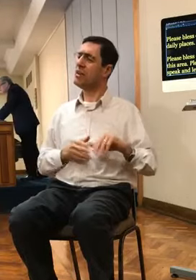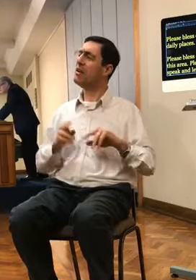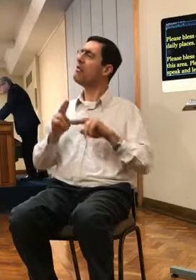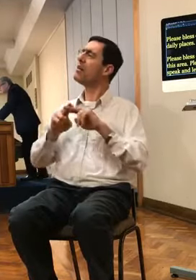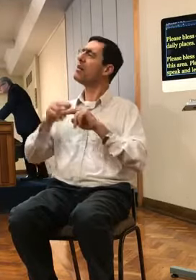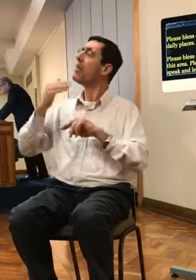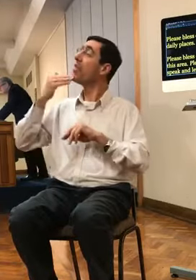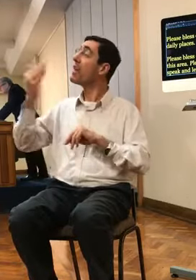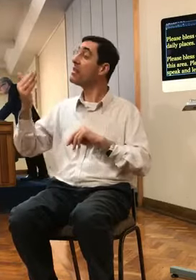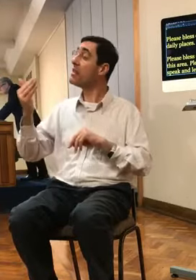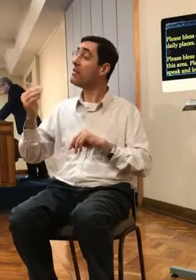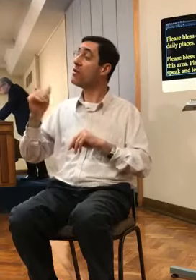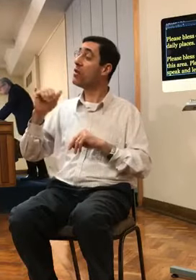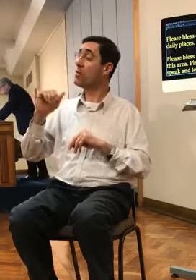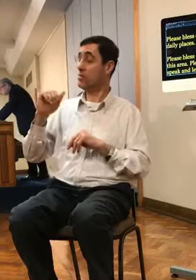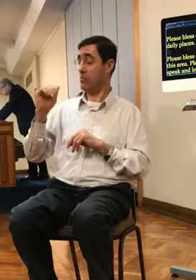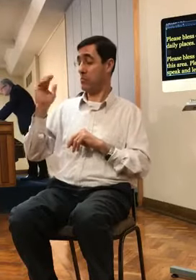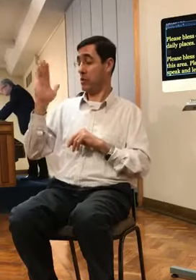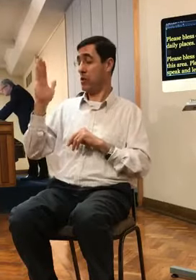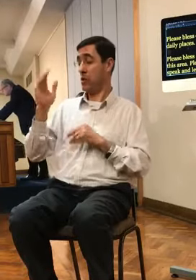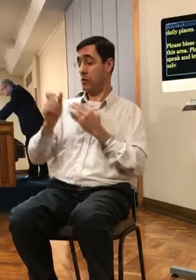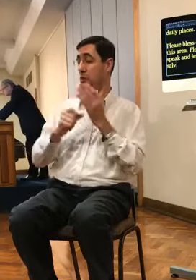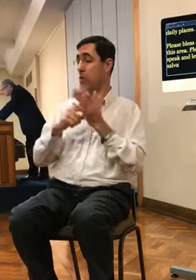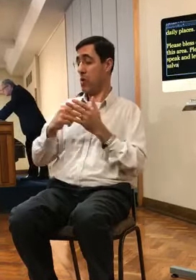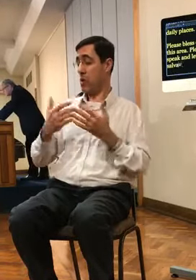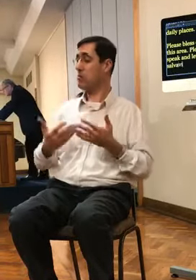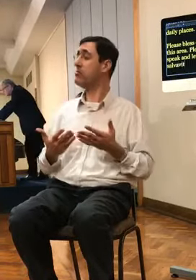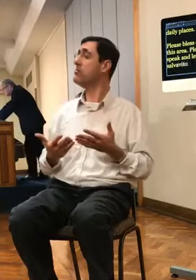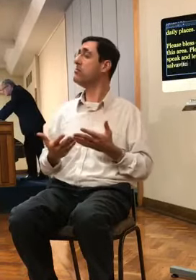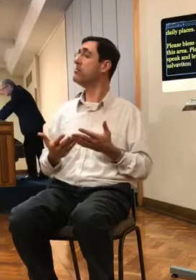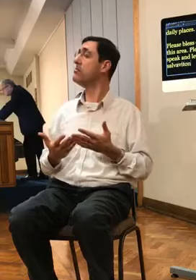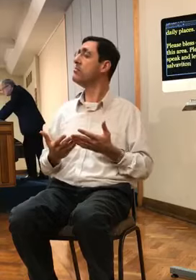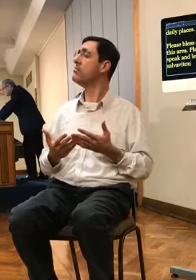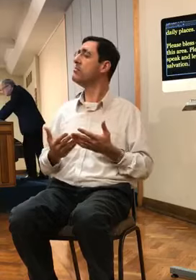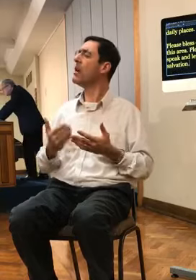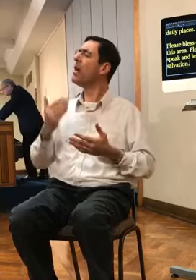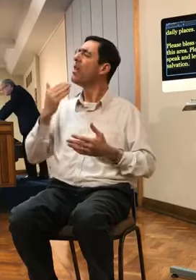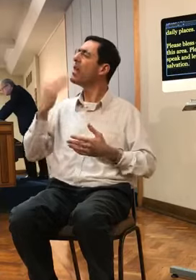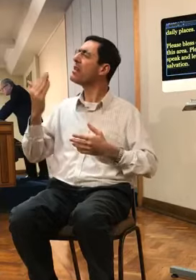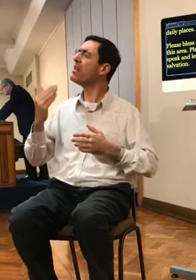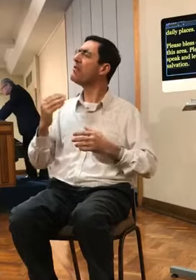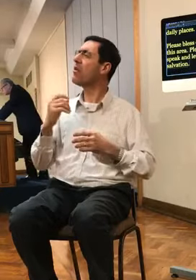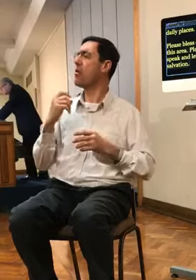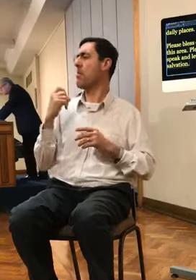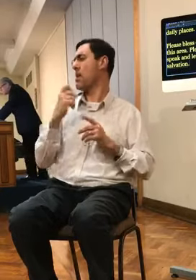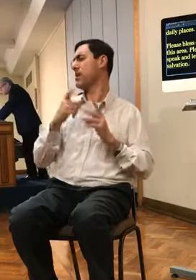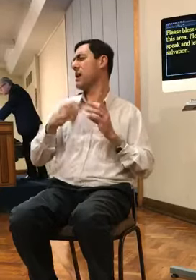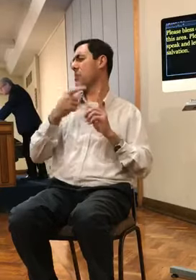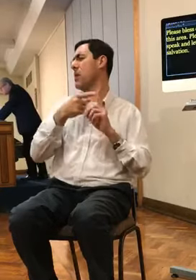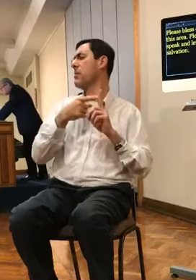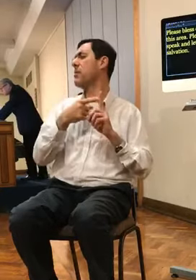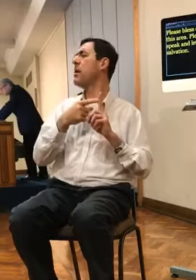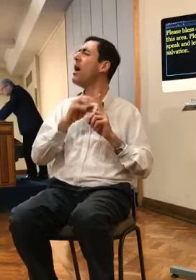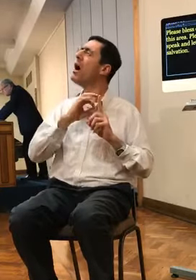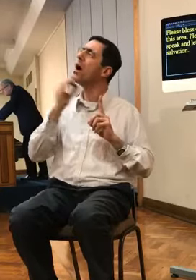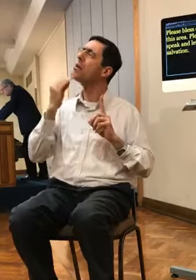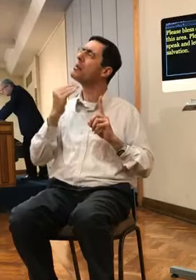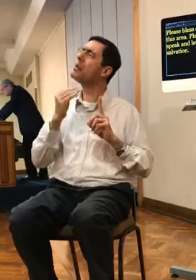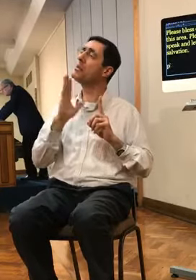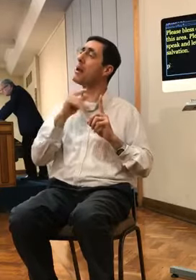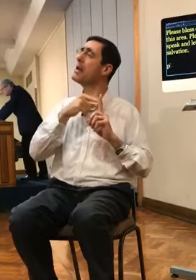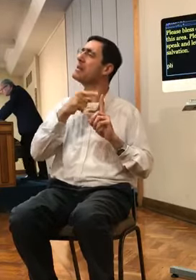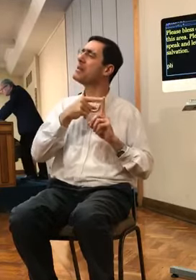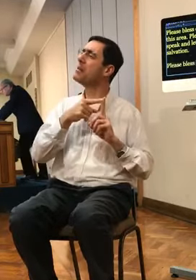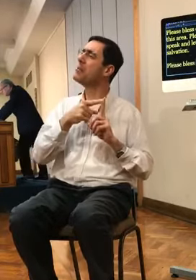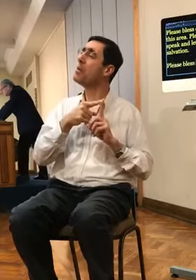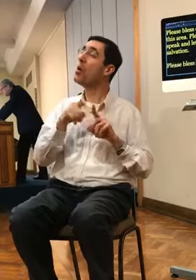look upon us, we pray tonight. Enable Thy servant and open Thy word to us and speak to us, we pray, and